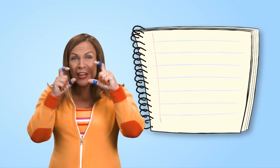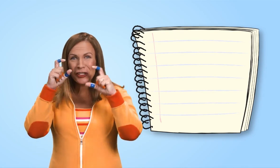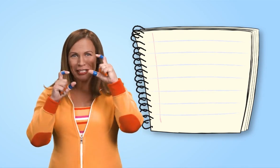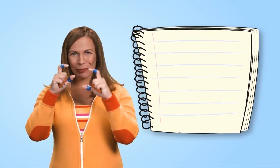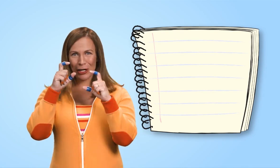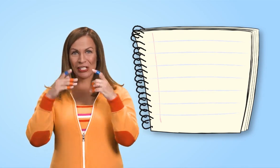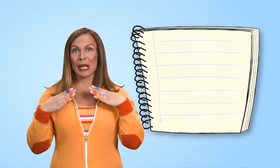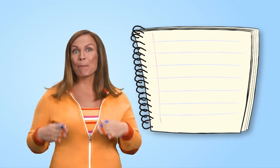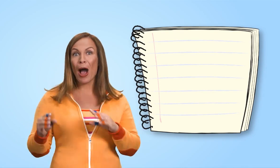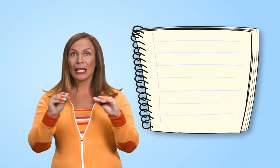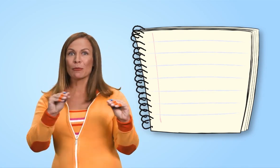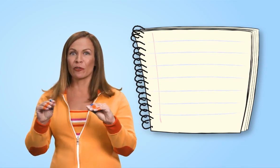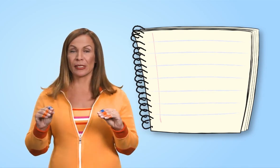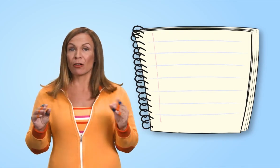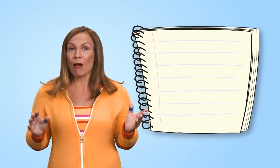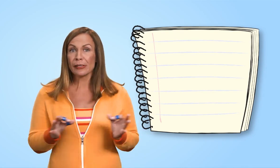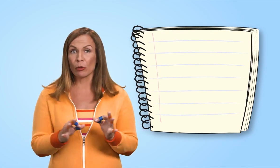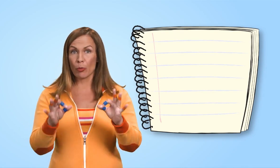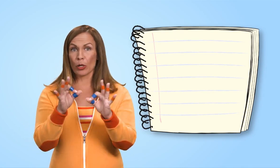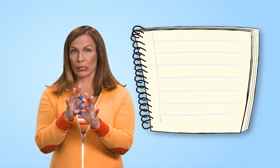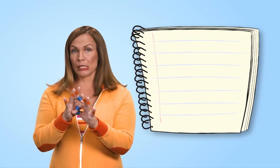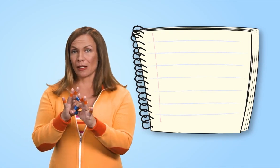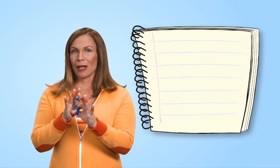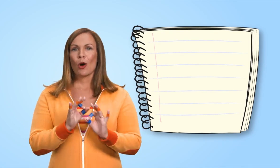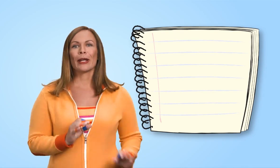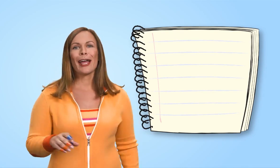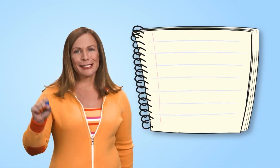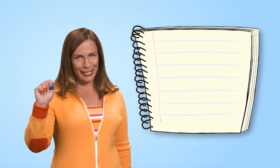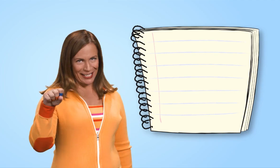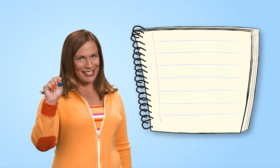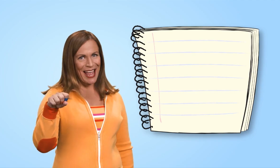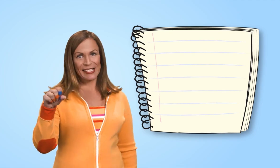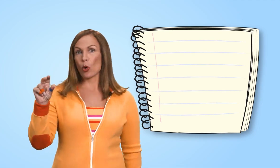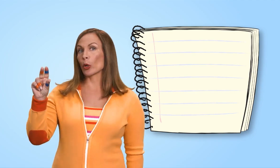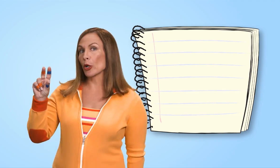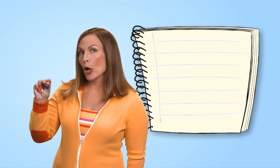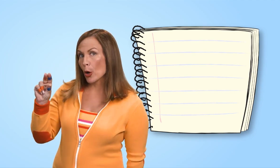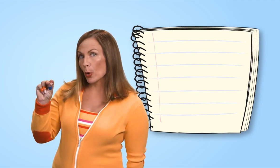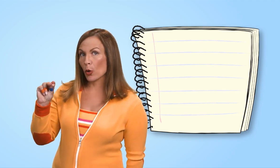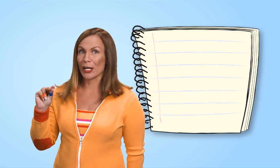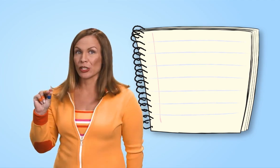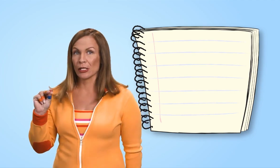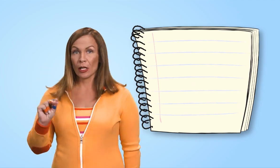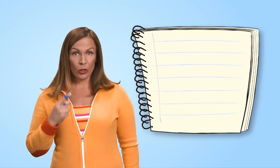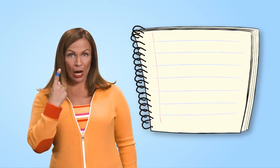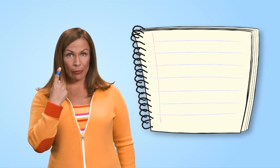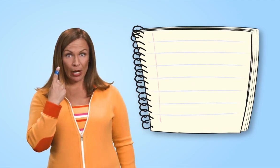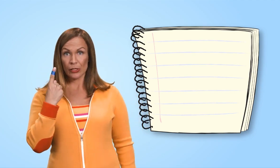facial expressions and body movements are also important. When asking a yes or no question, your eyebrows are